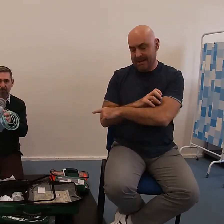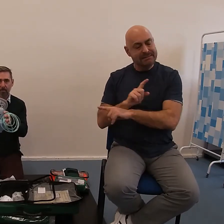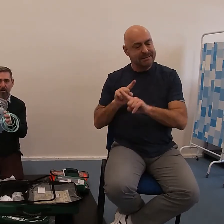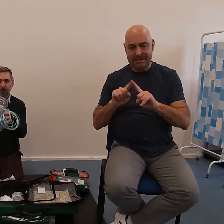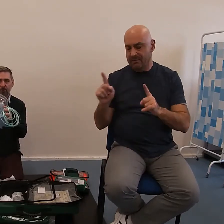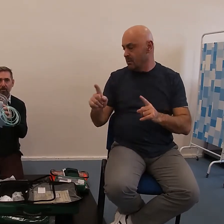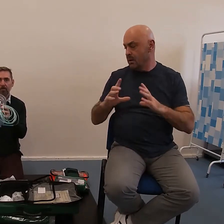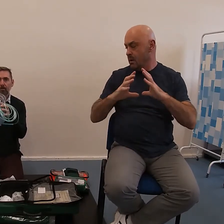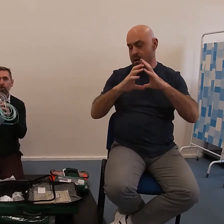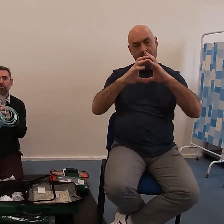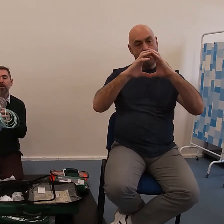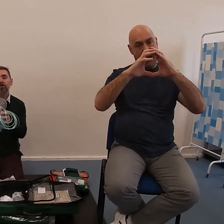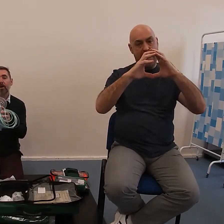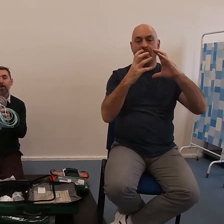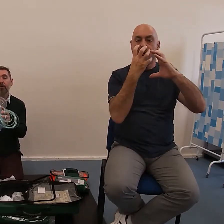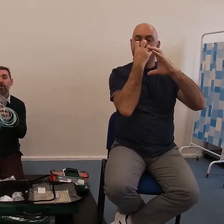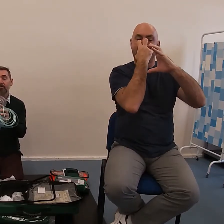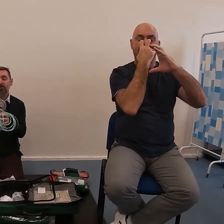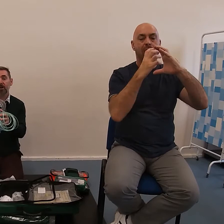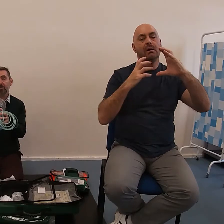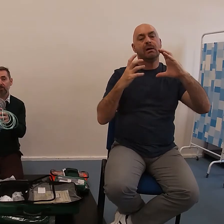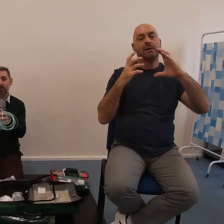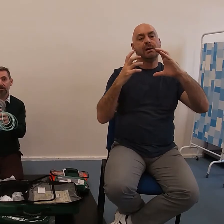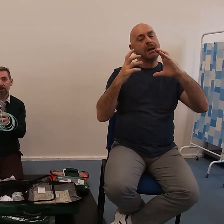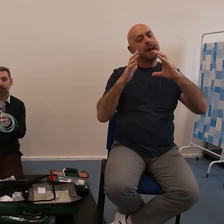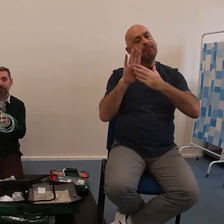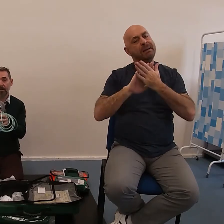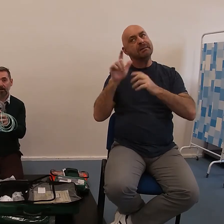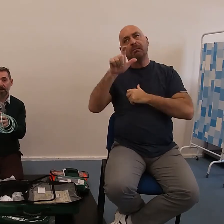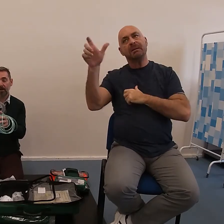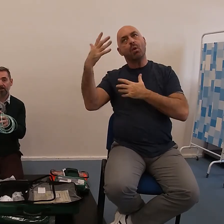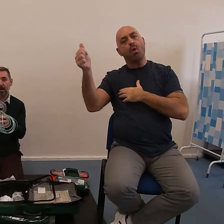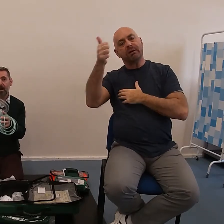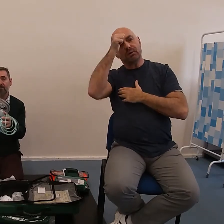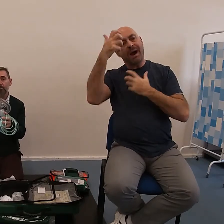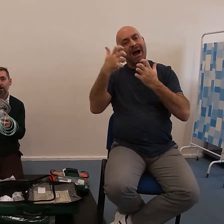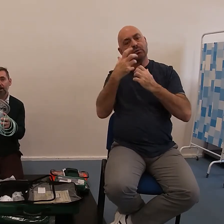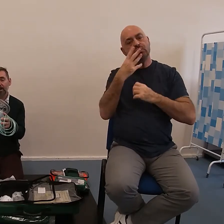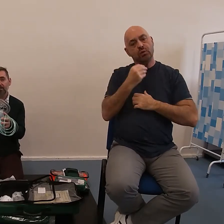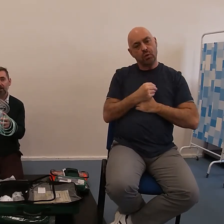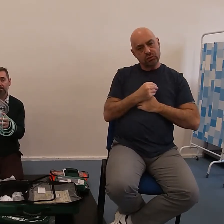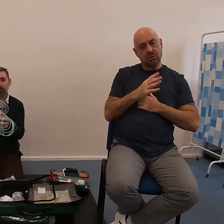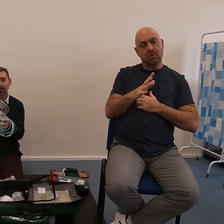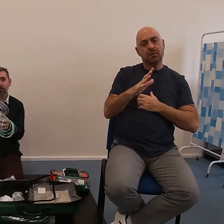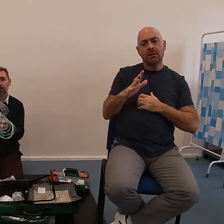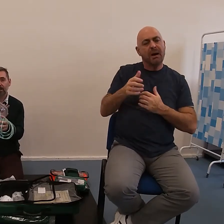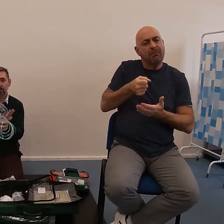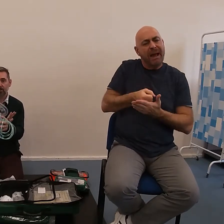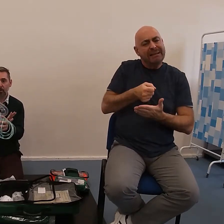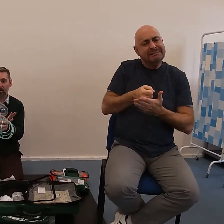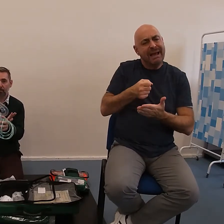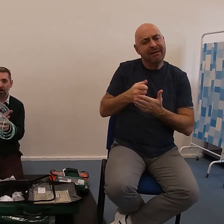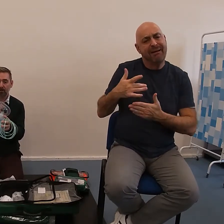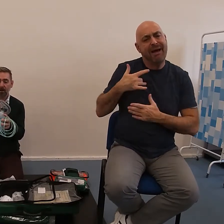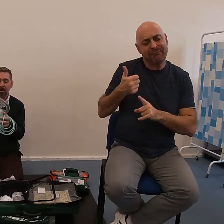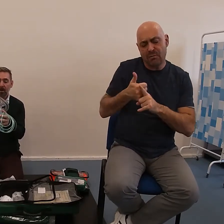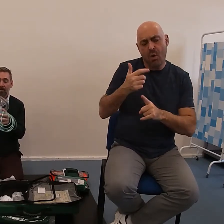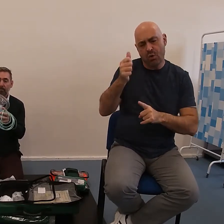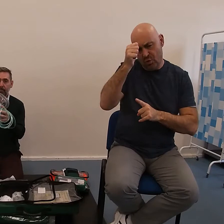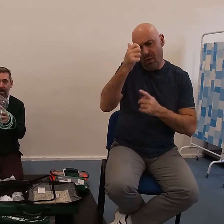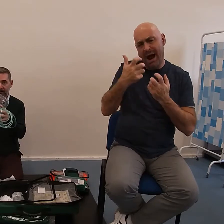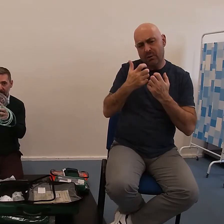the bag valve mask would be used by people who have been trained to use it. Okay, so everyone at basic life support level knows how to use a pocket